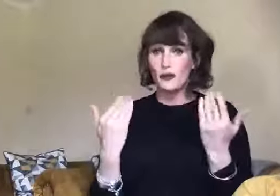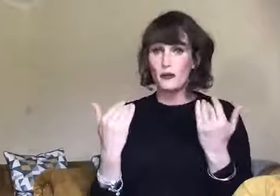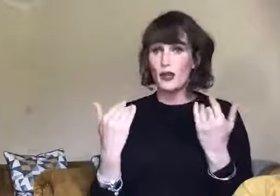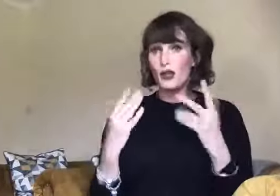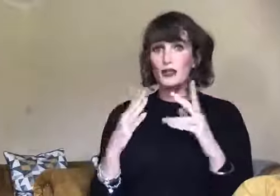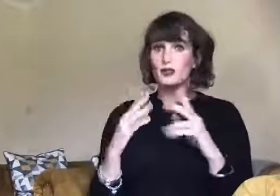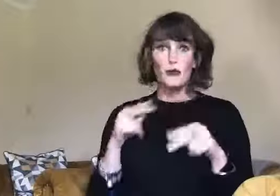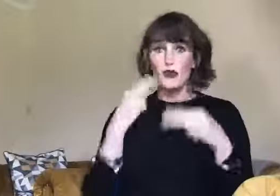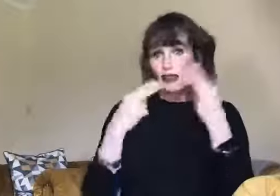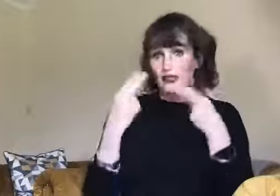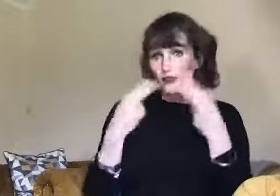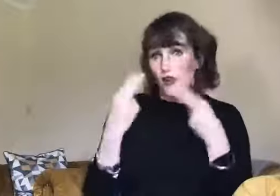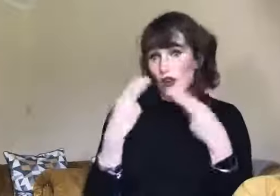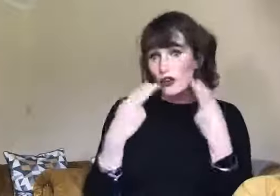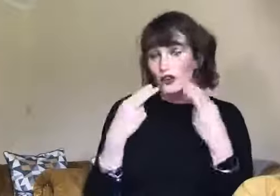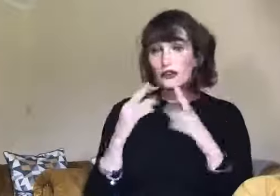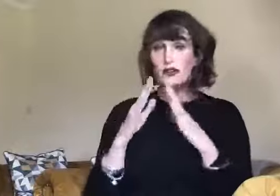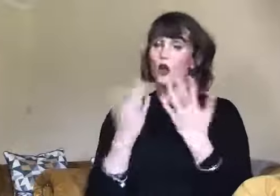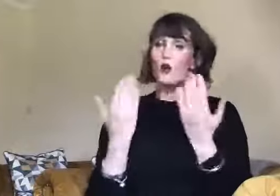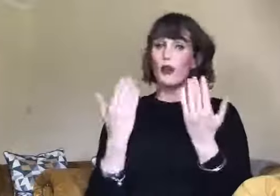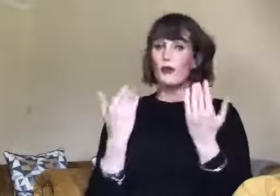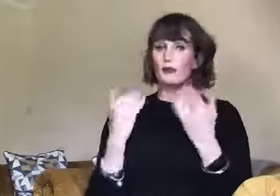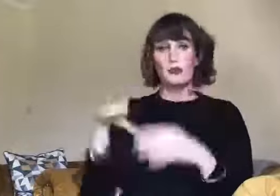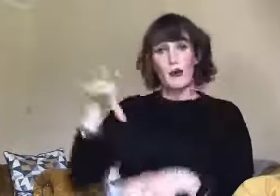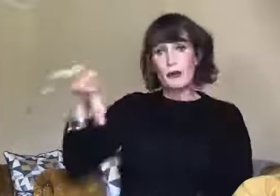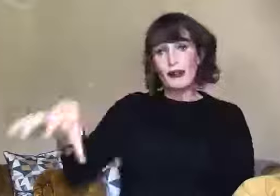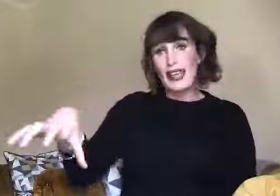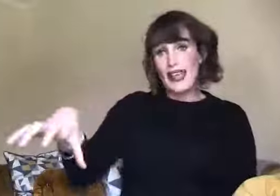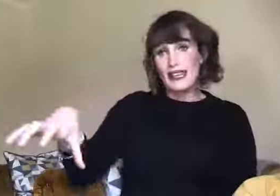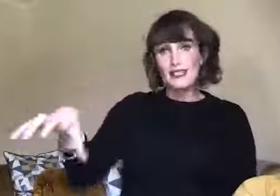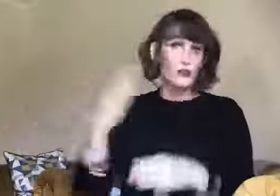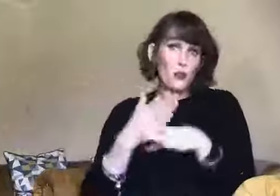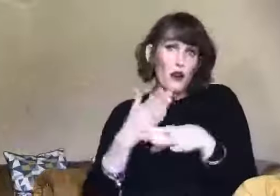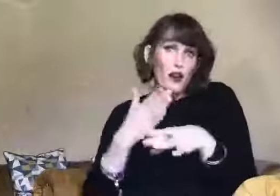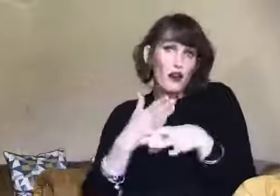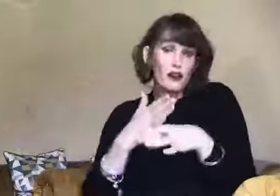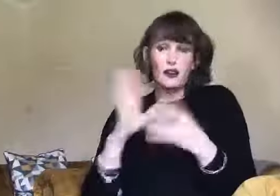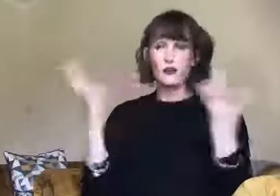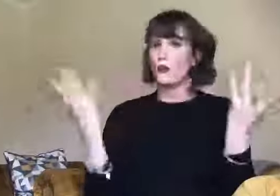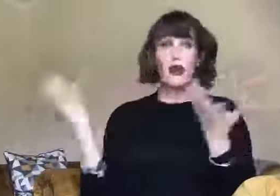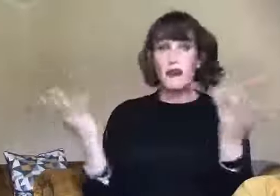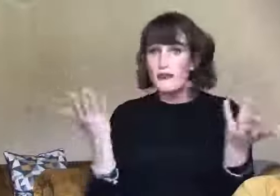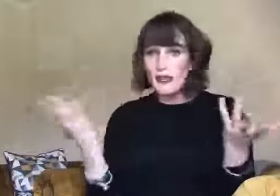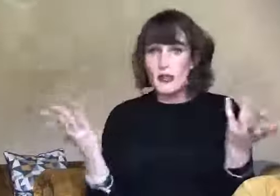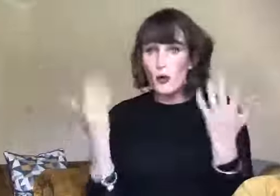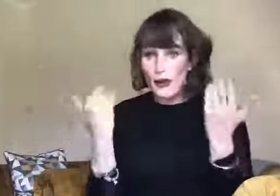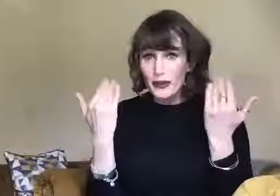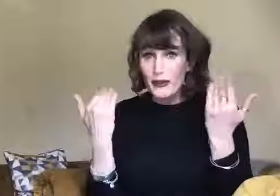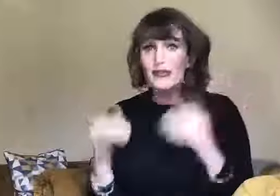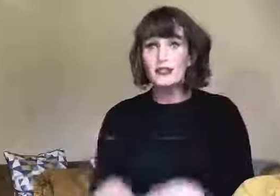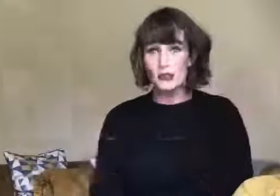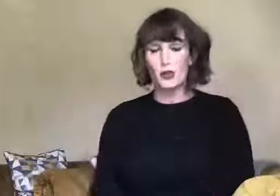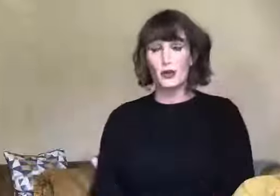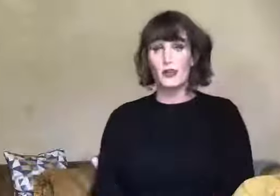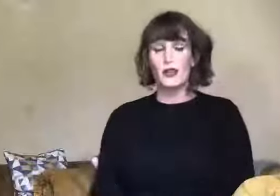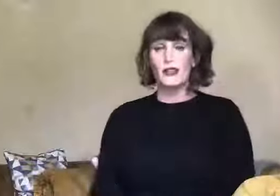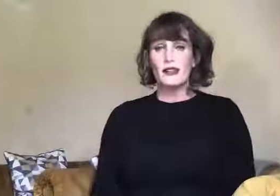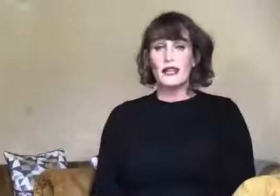welcome to my restaurant, welcome to my place of work, wherever you're welcoming to,